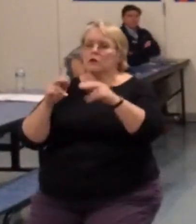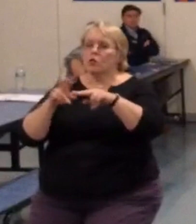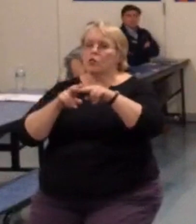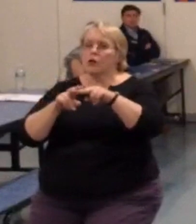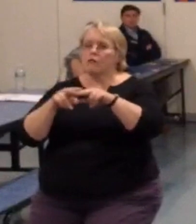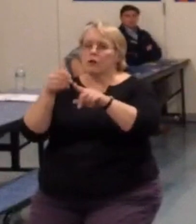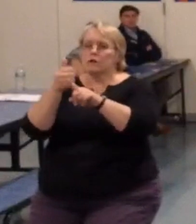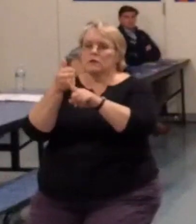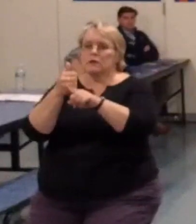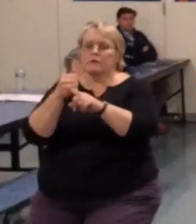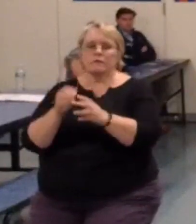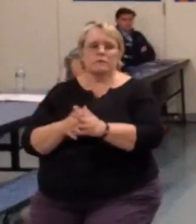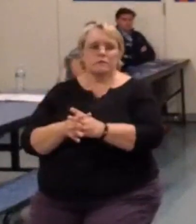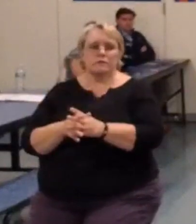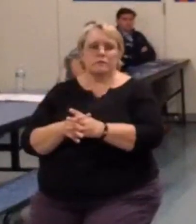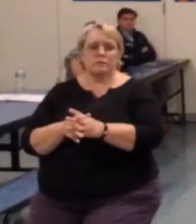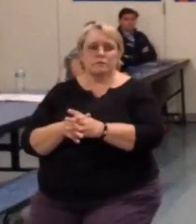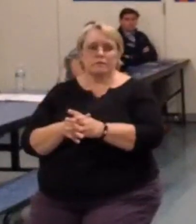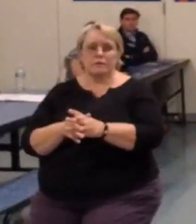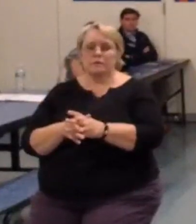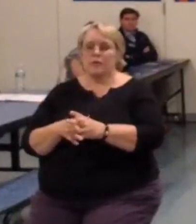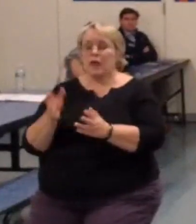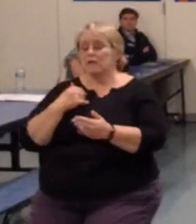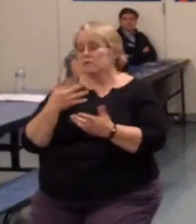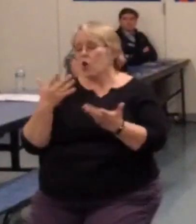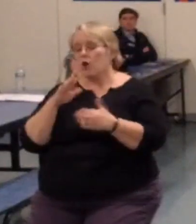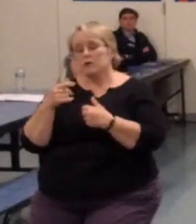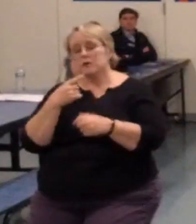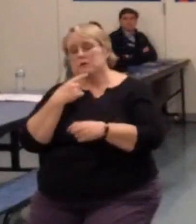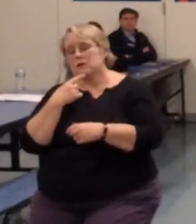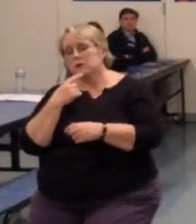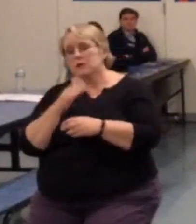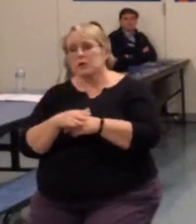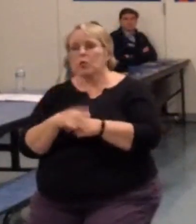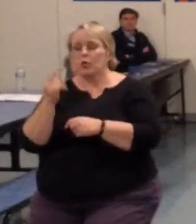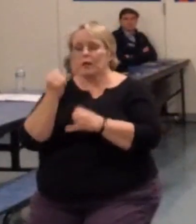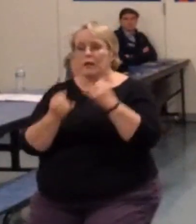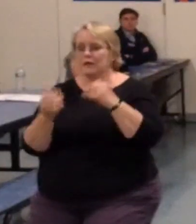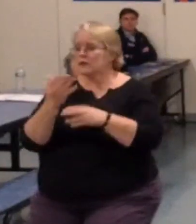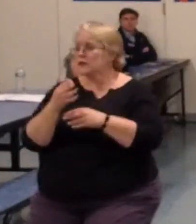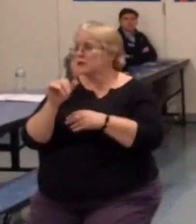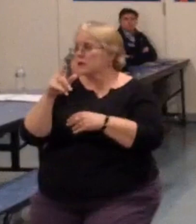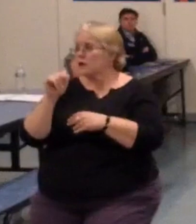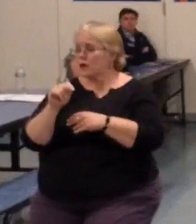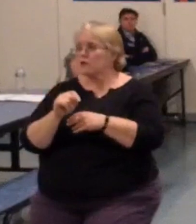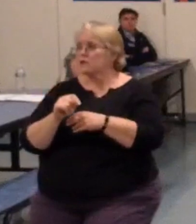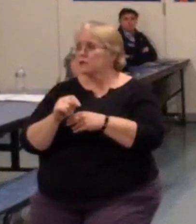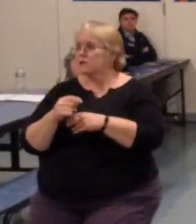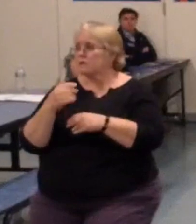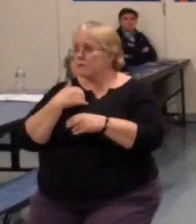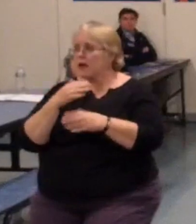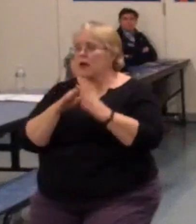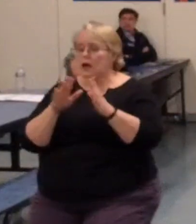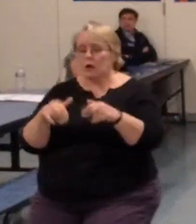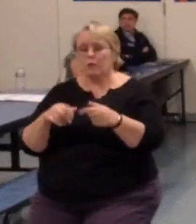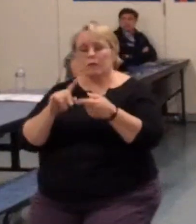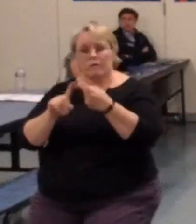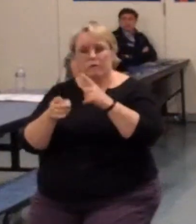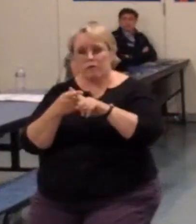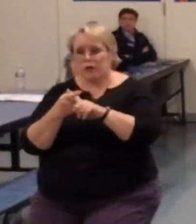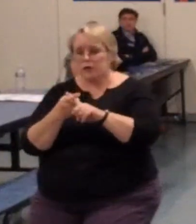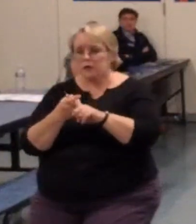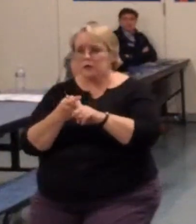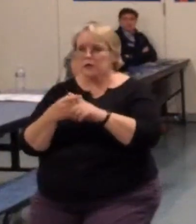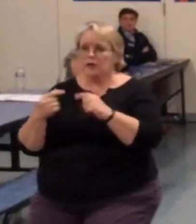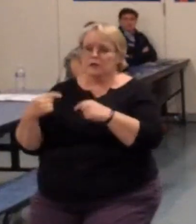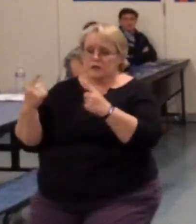tracks itself. That's pretty much all I can say. One last thing, Scott was at my house. We've been buddies